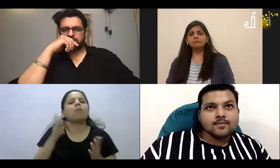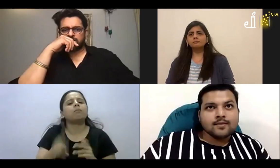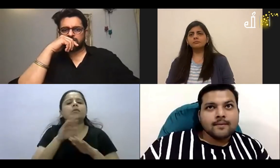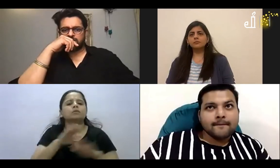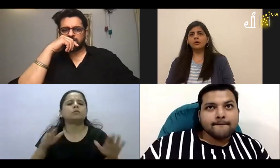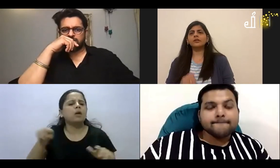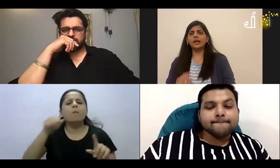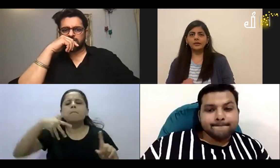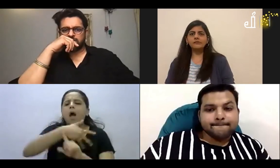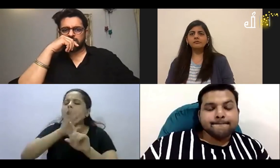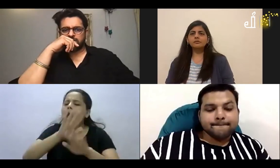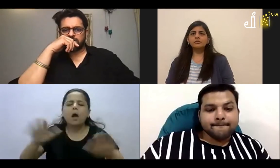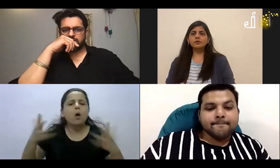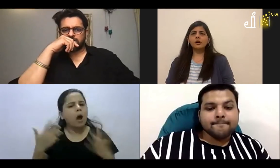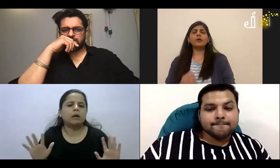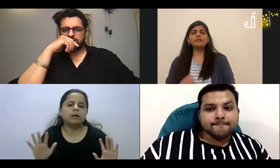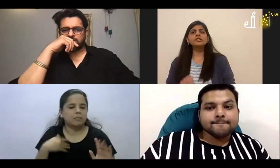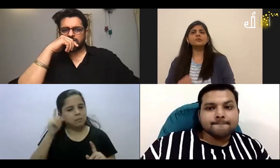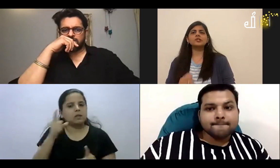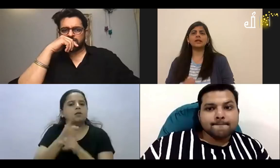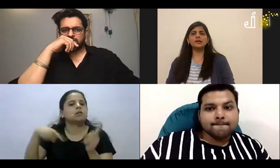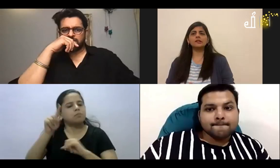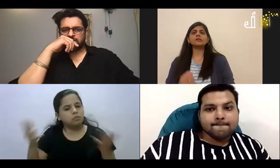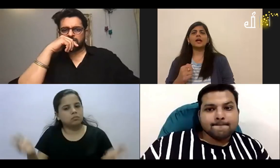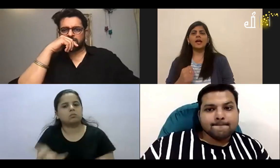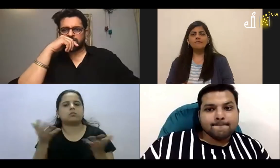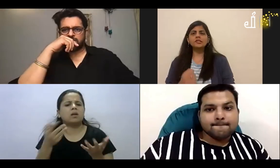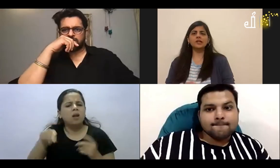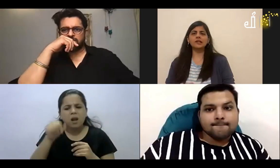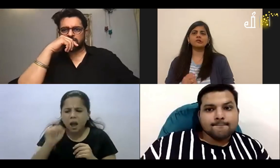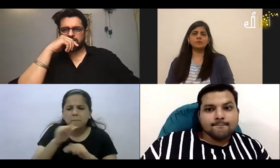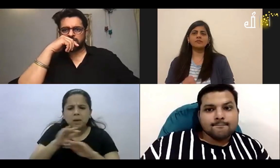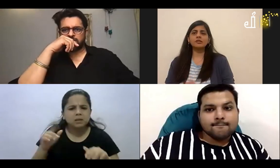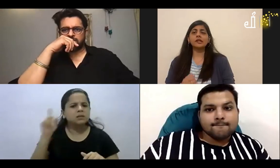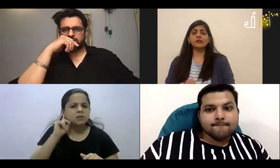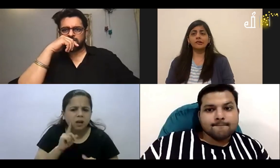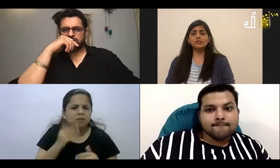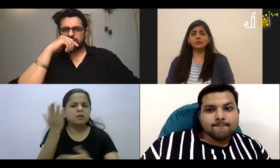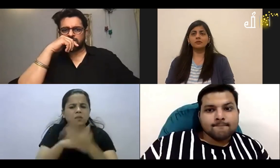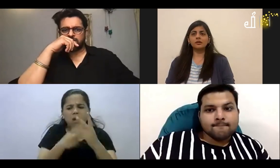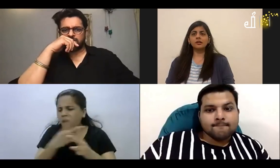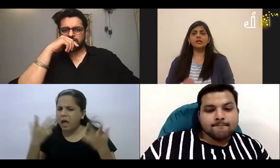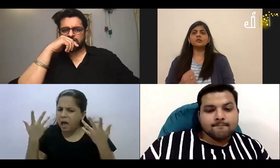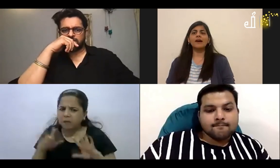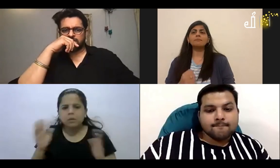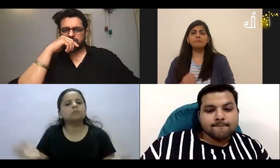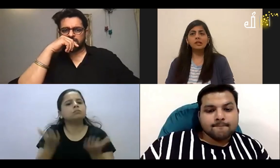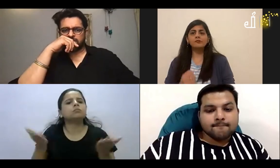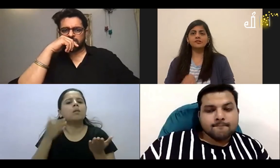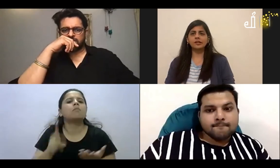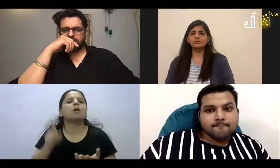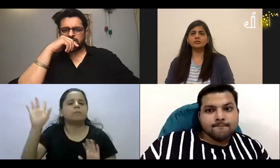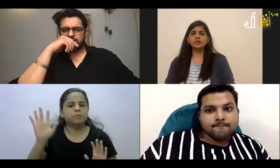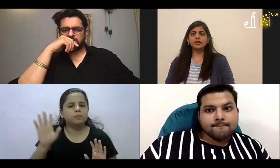from or they are in, or whatever situation they are in, every child should be given the encouragement. They should have a